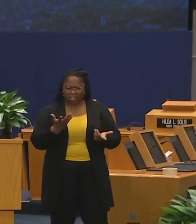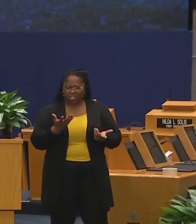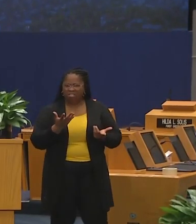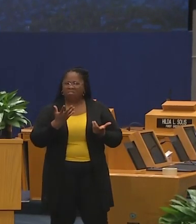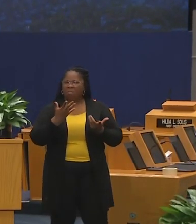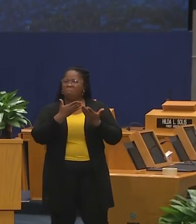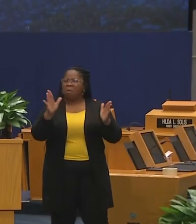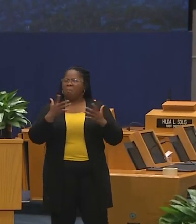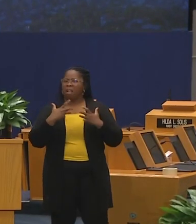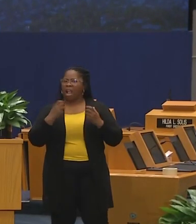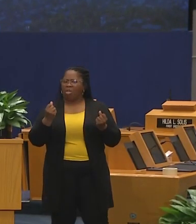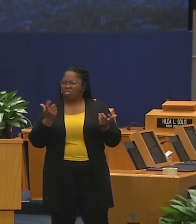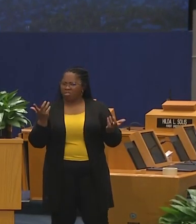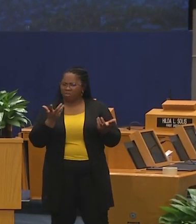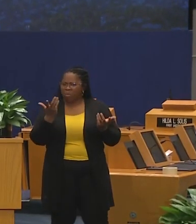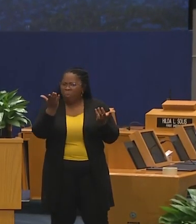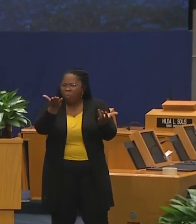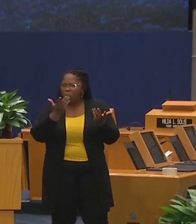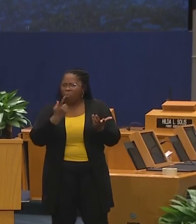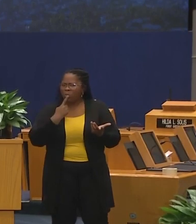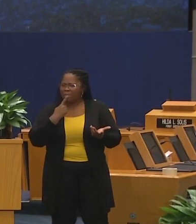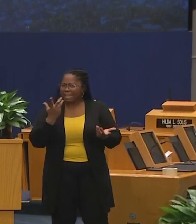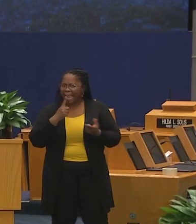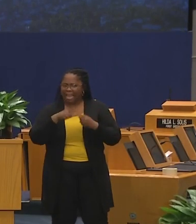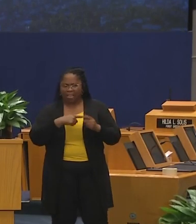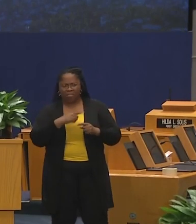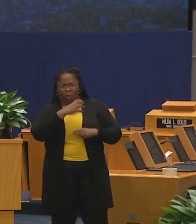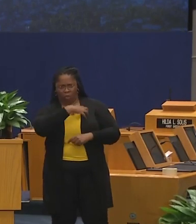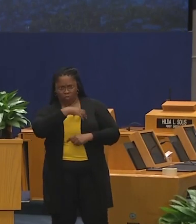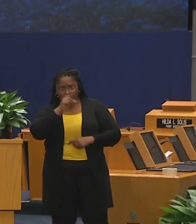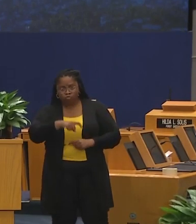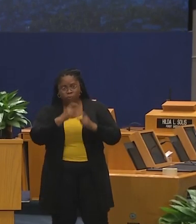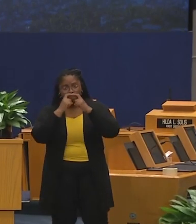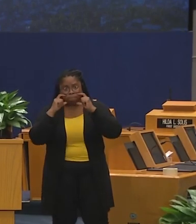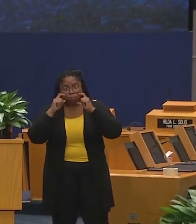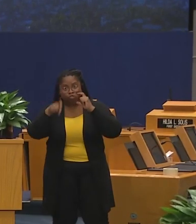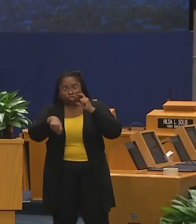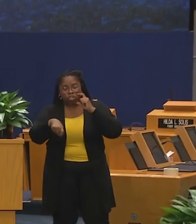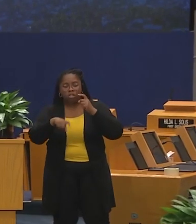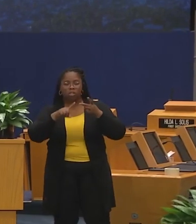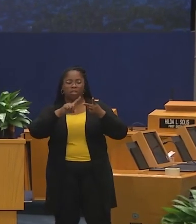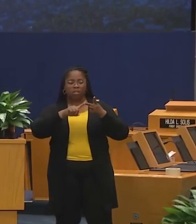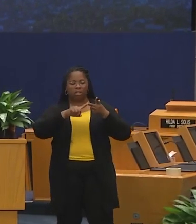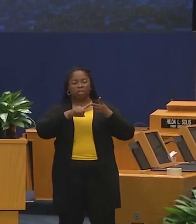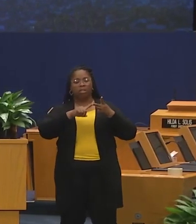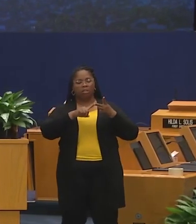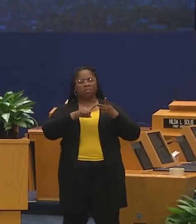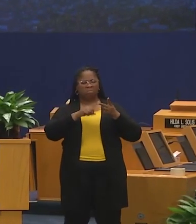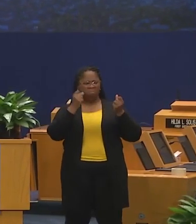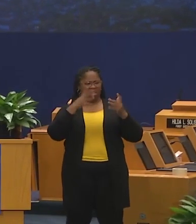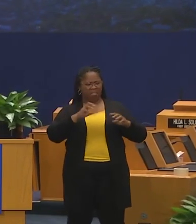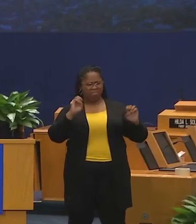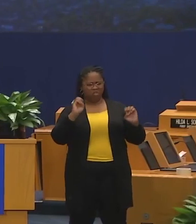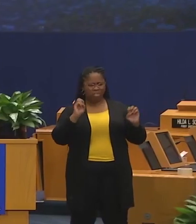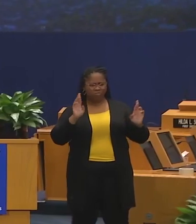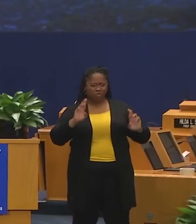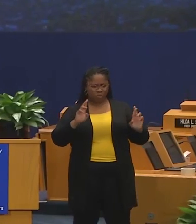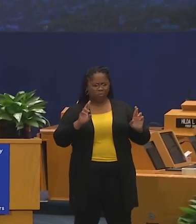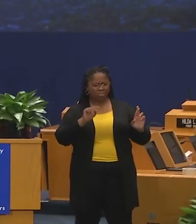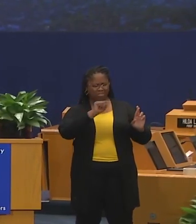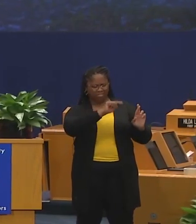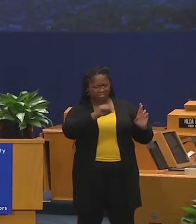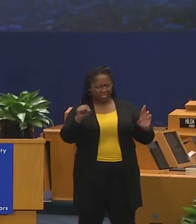public health on what officers should do in that situation? And number two, we're hearing from a number of emergency rooms